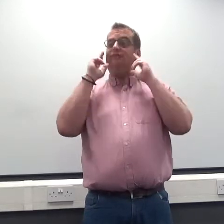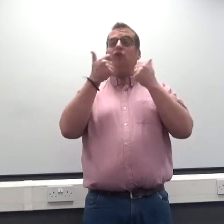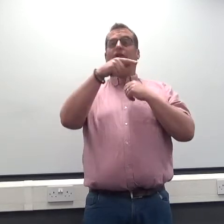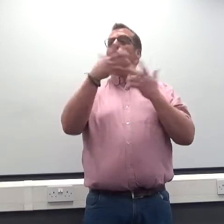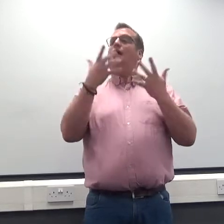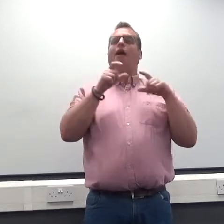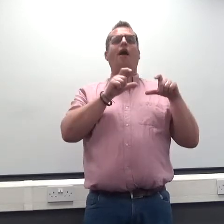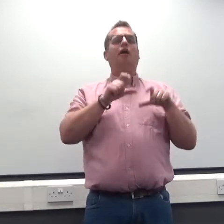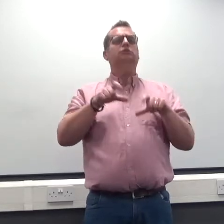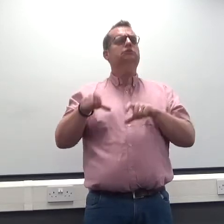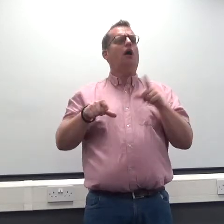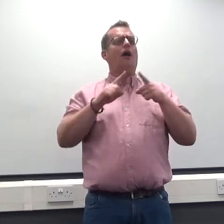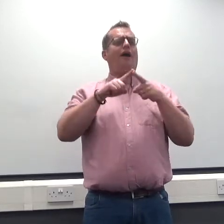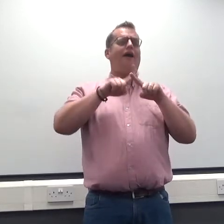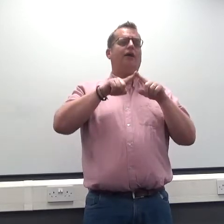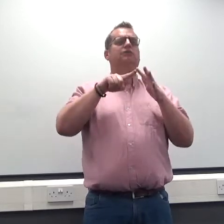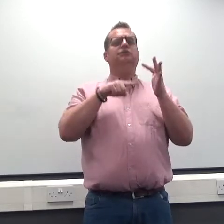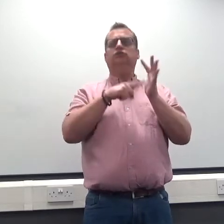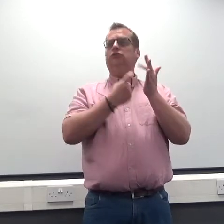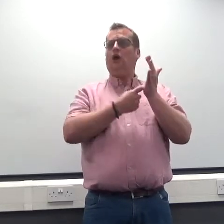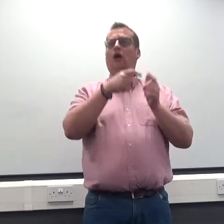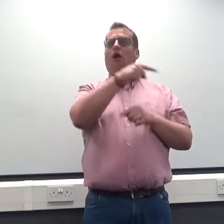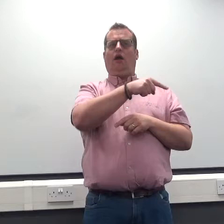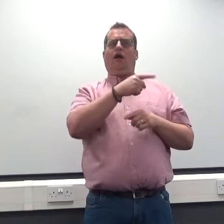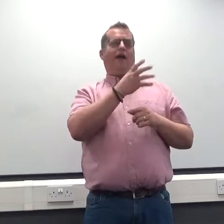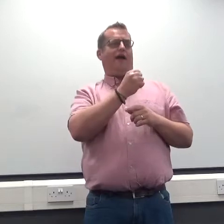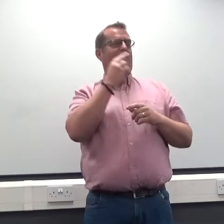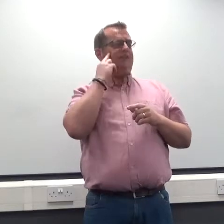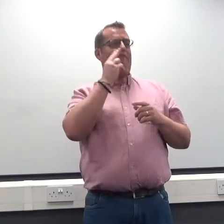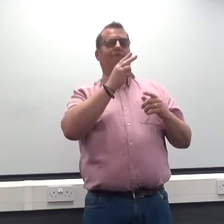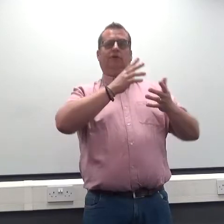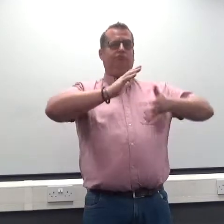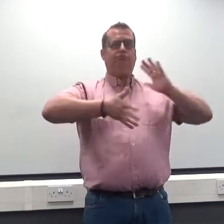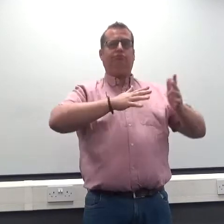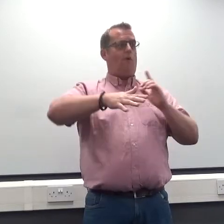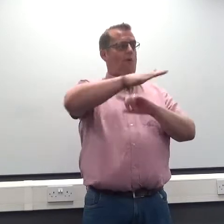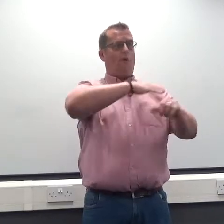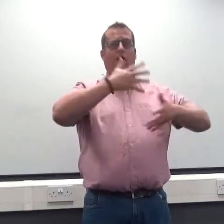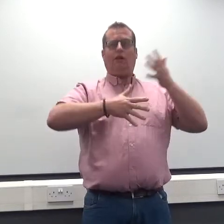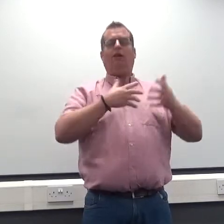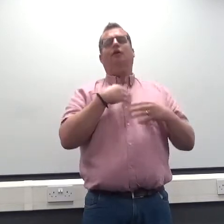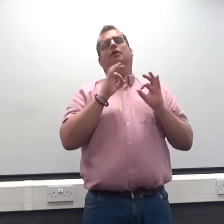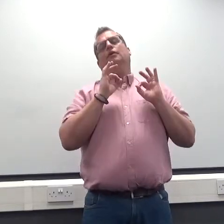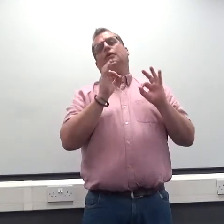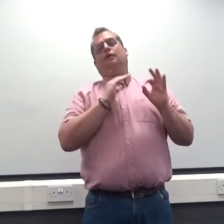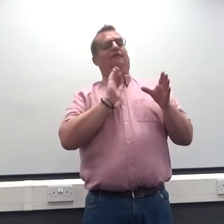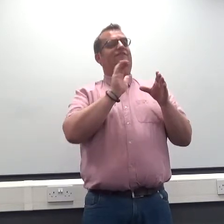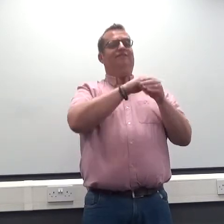Anyway, after then, I went to Exeter Royal Academy for Deaf Children. And that's where I